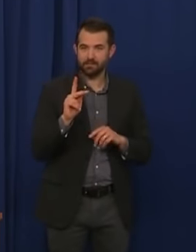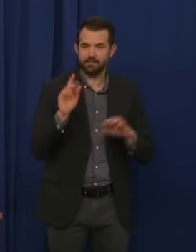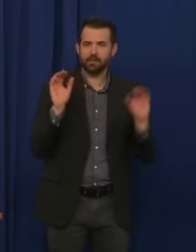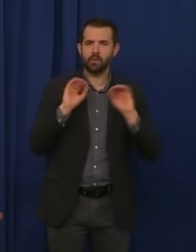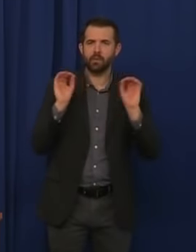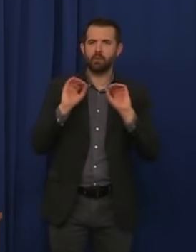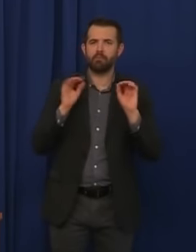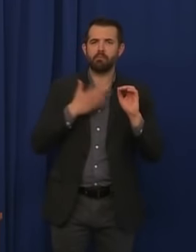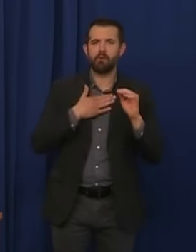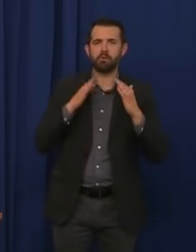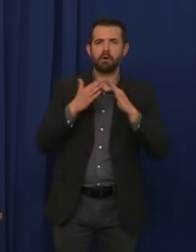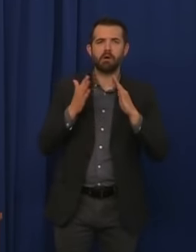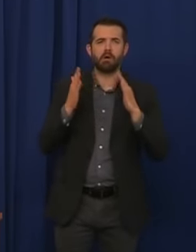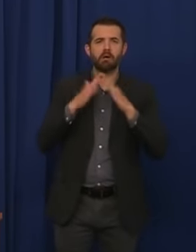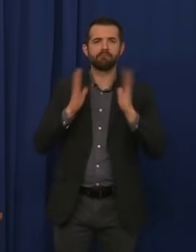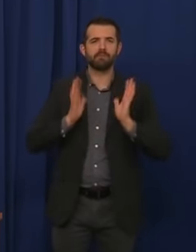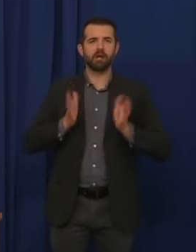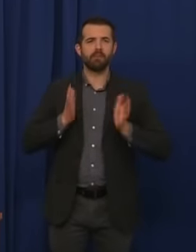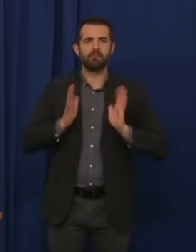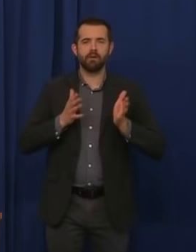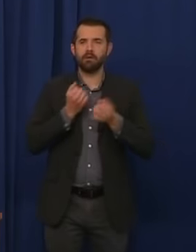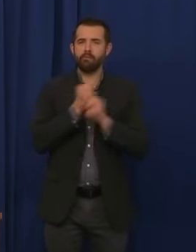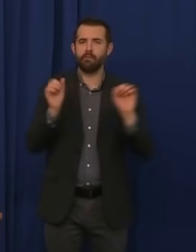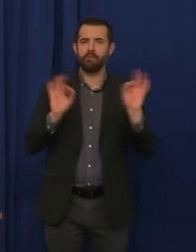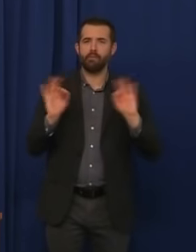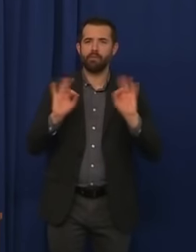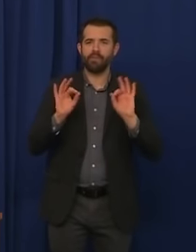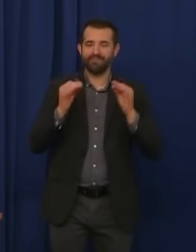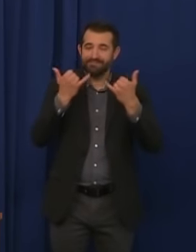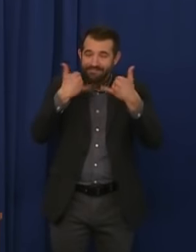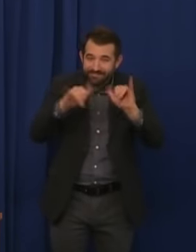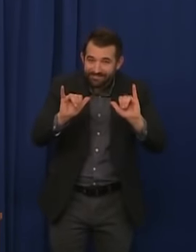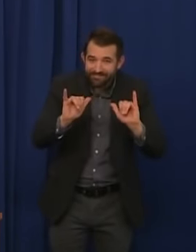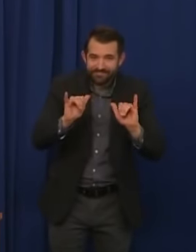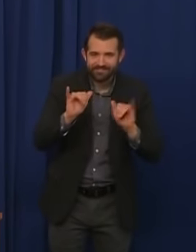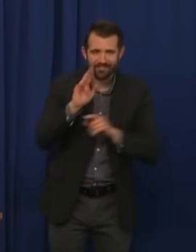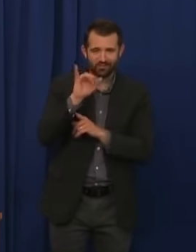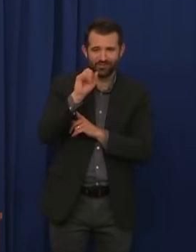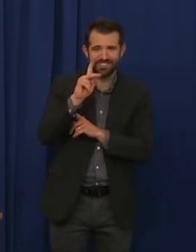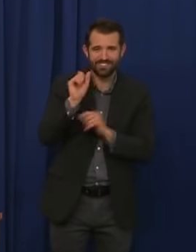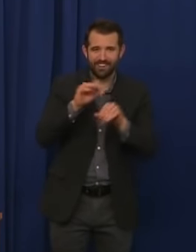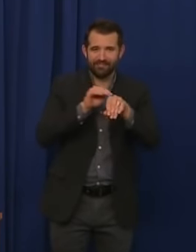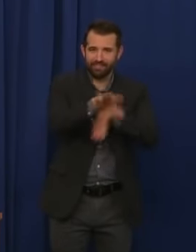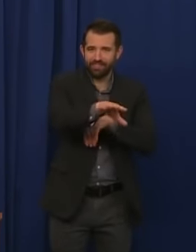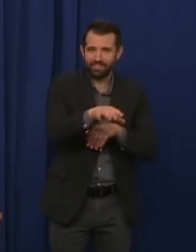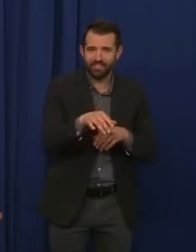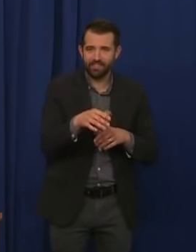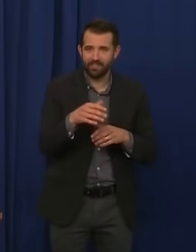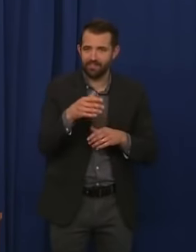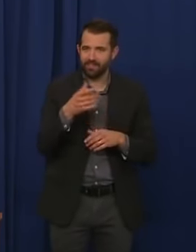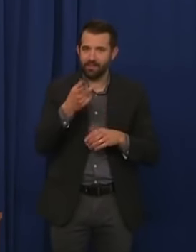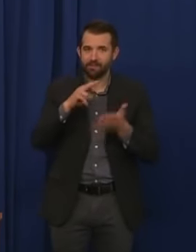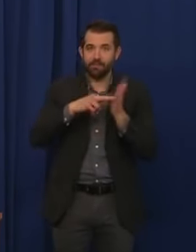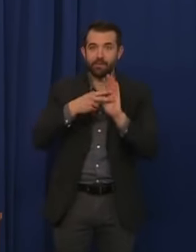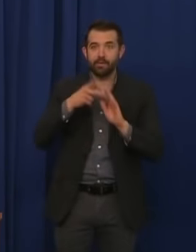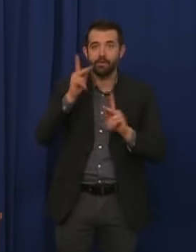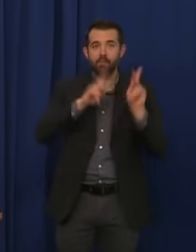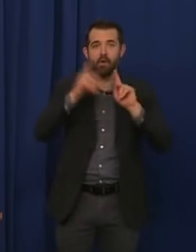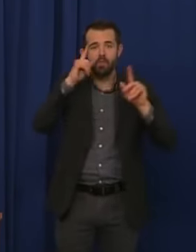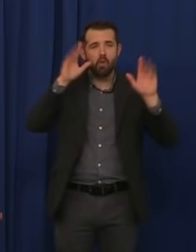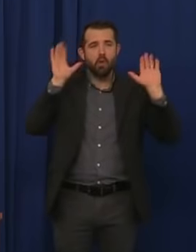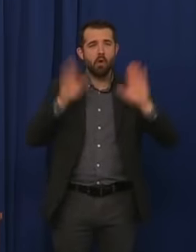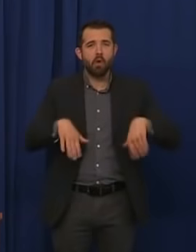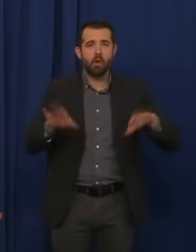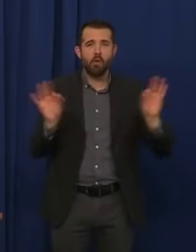town in York County, that assumption doesn't hold true. And it's actually a dangerous assumption because it can lead to people having a false sense of